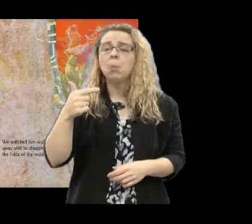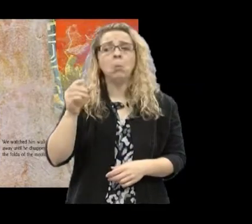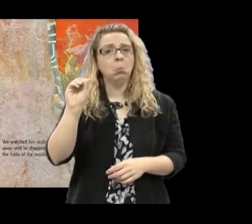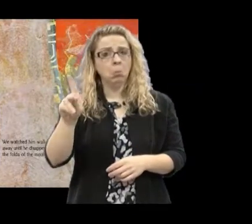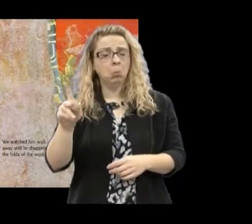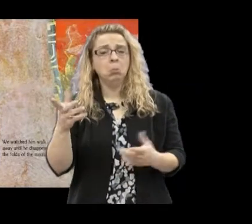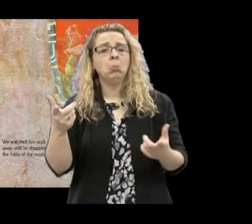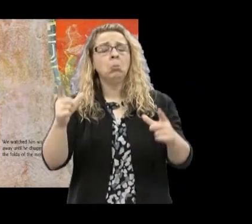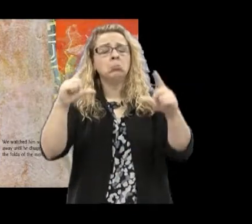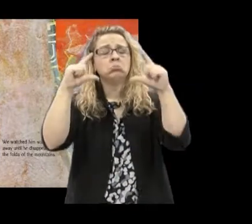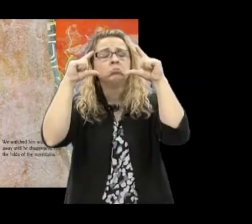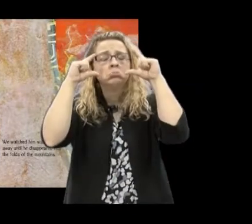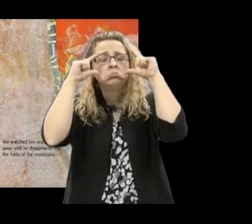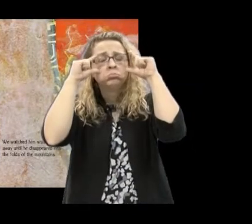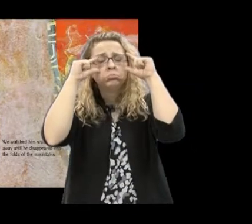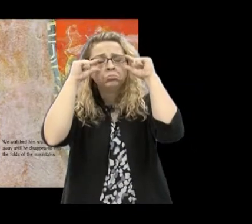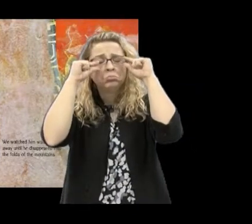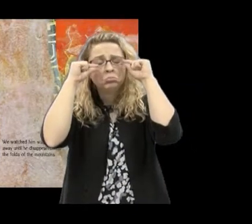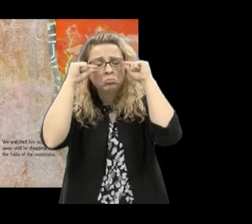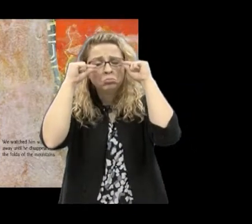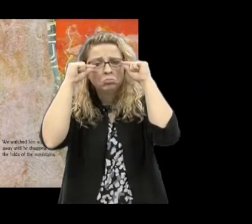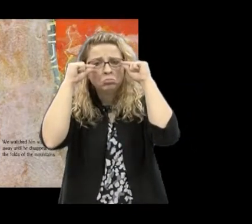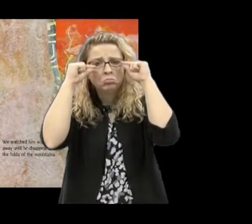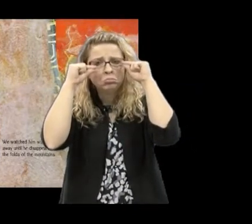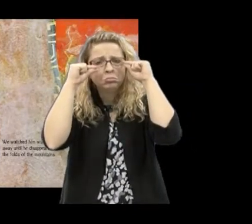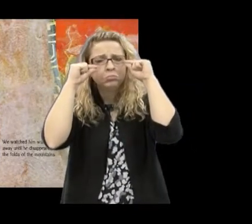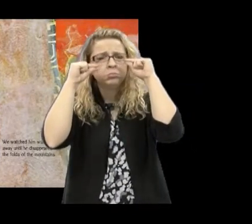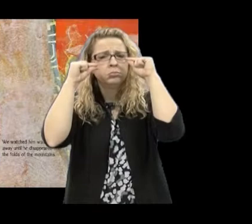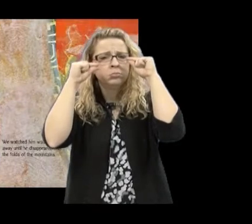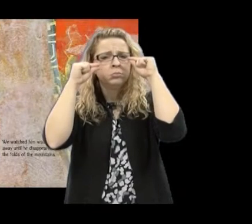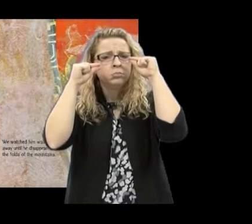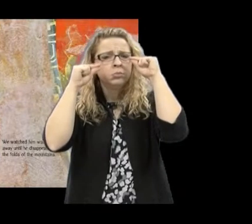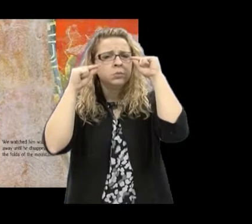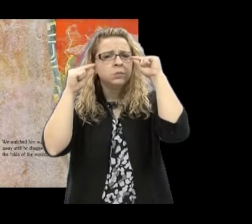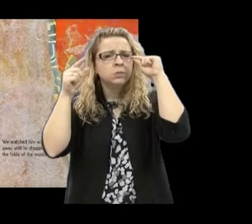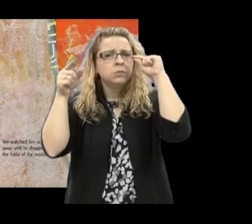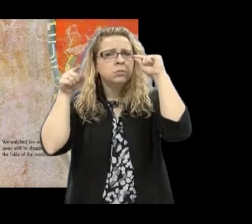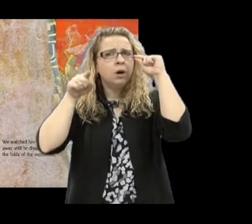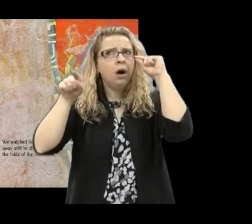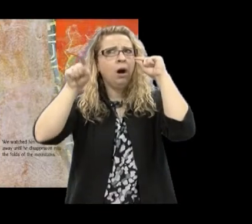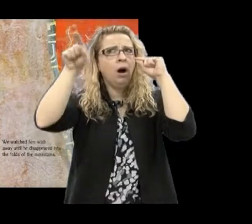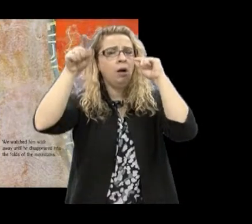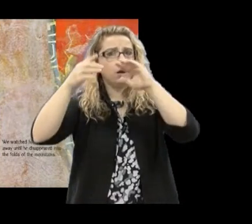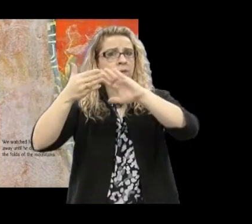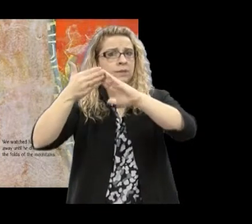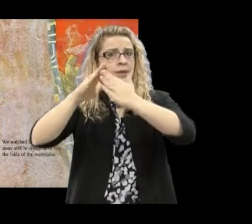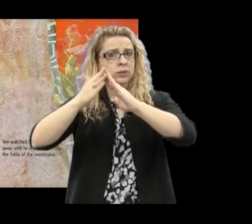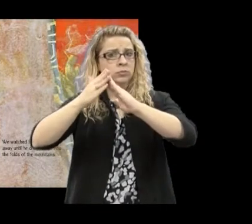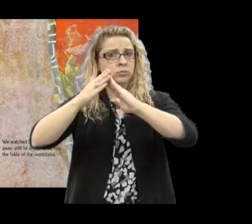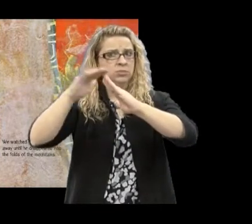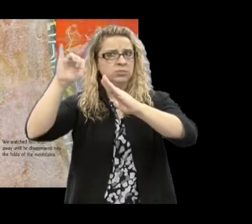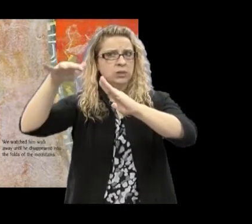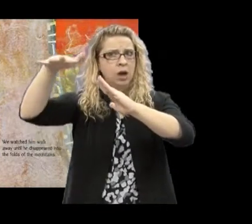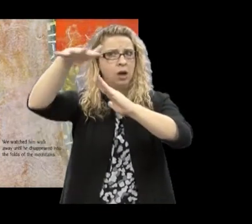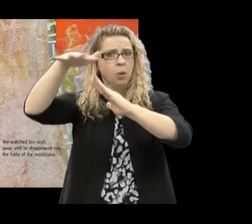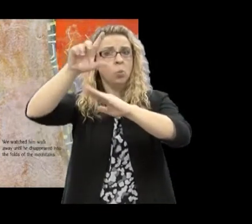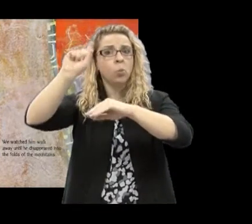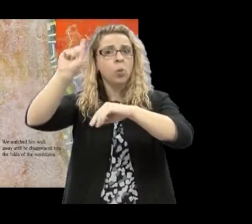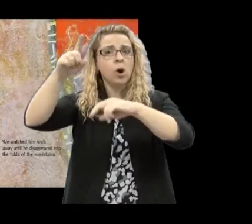Dr. Greg closed his eyes. From above the village, on the high, flat ground where we